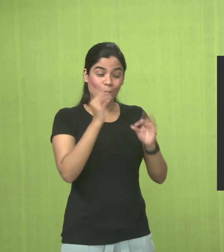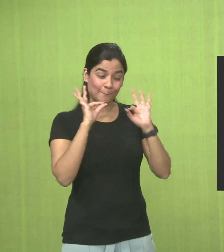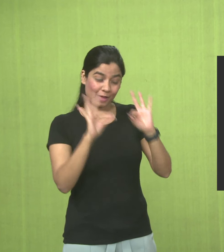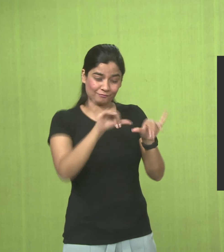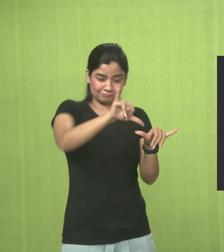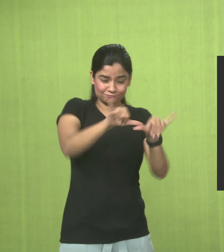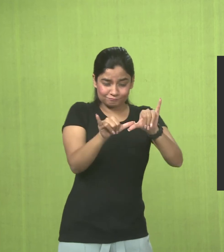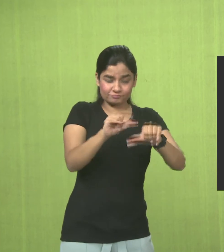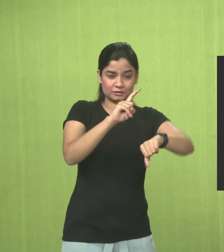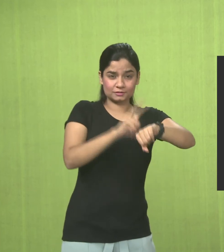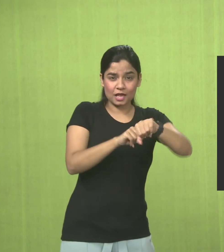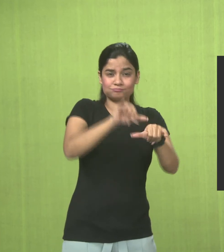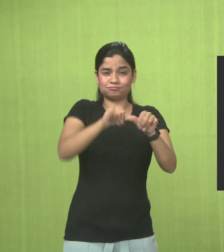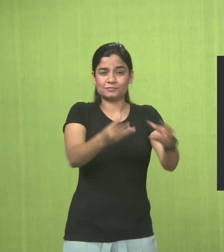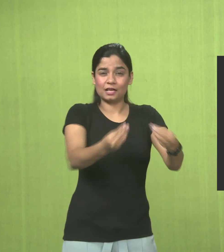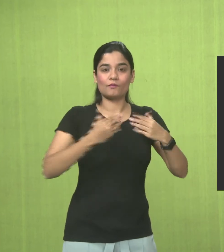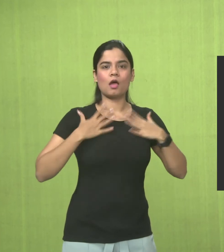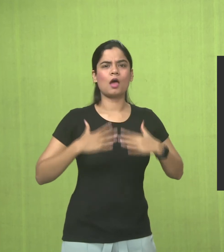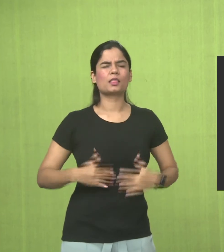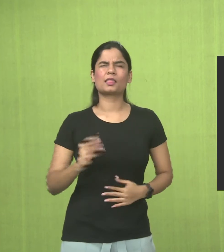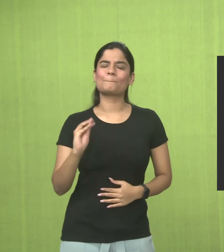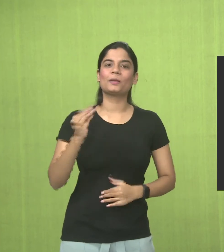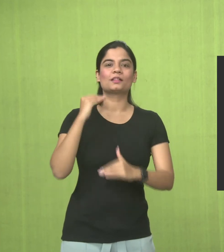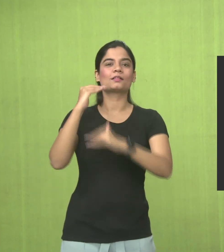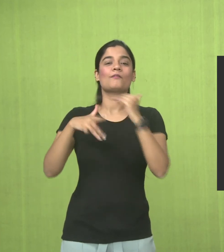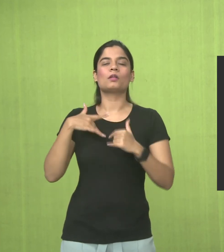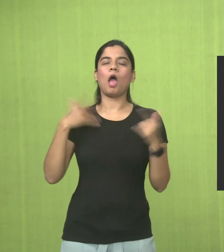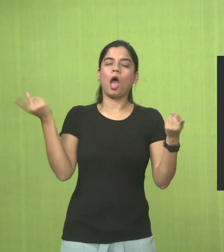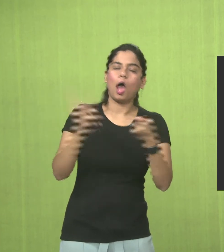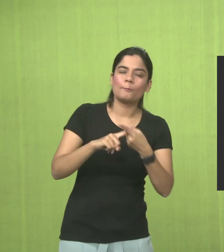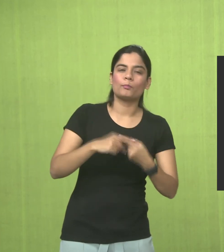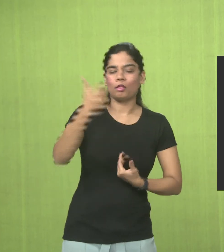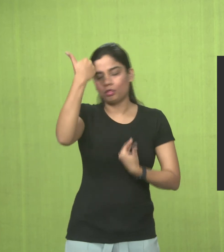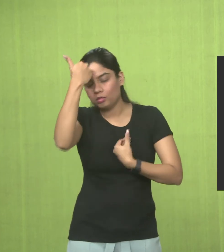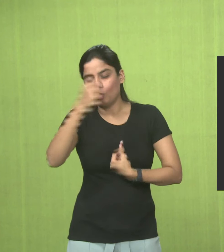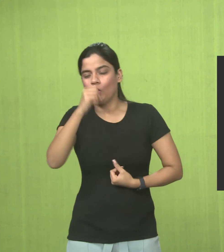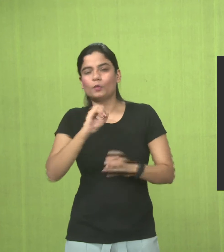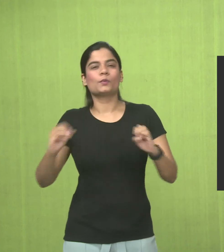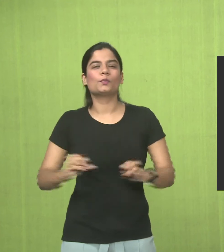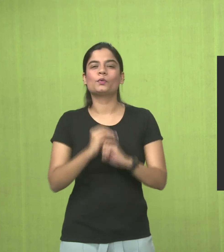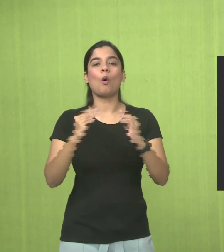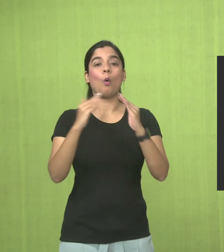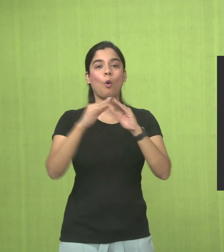fine. And eating the right food at the right time and getting the nutrition out of it is a major component of home science.